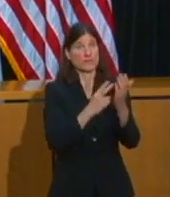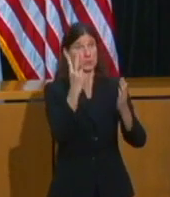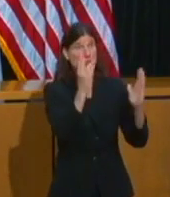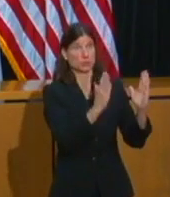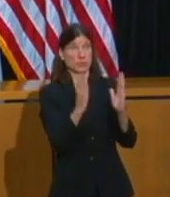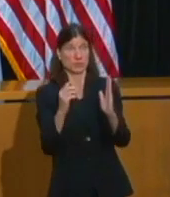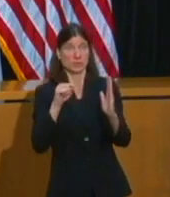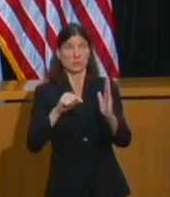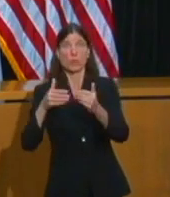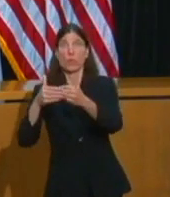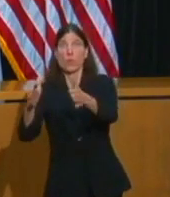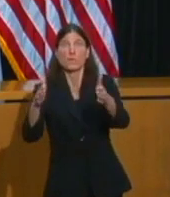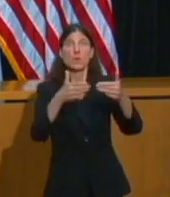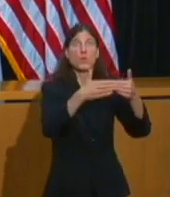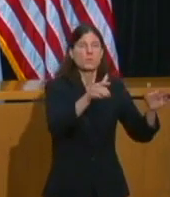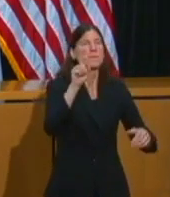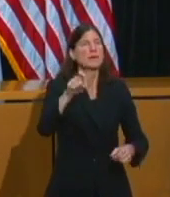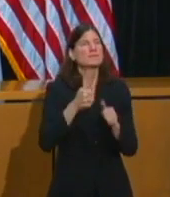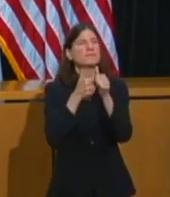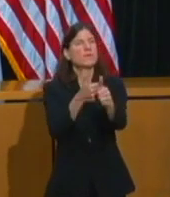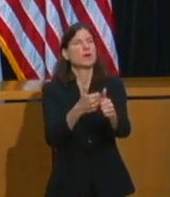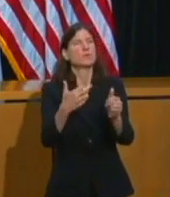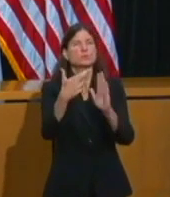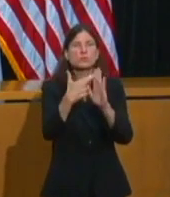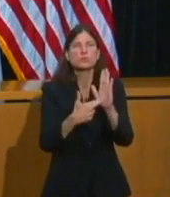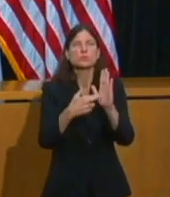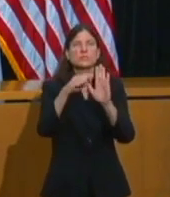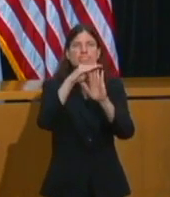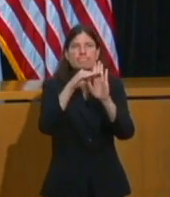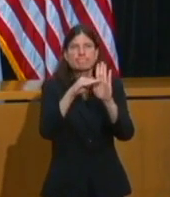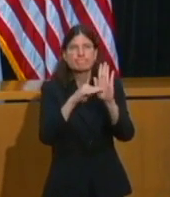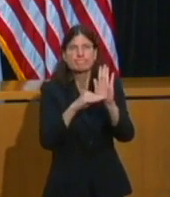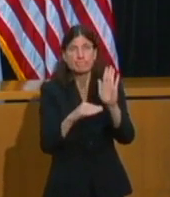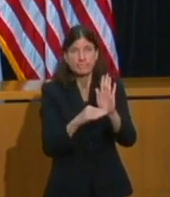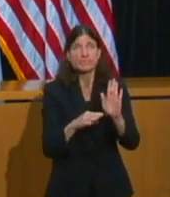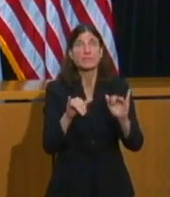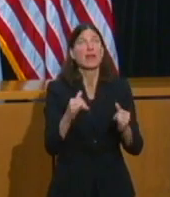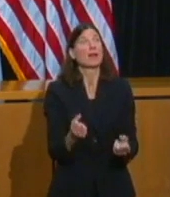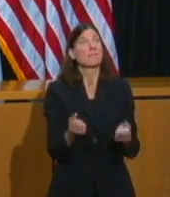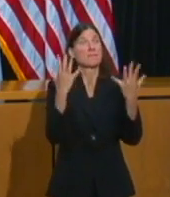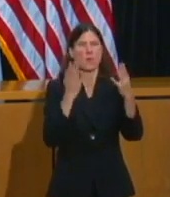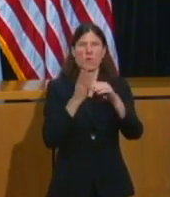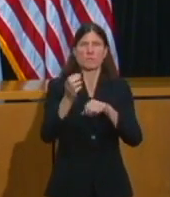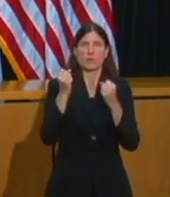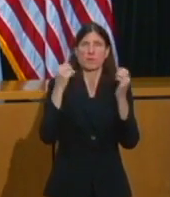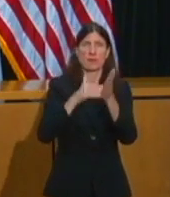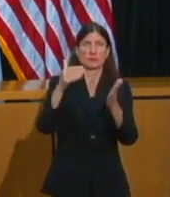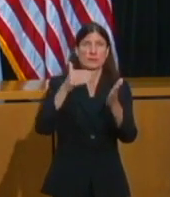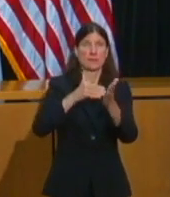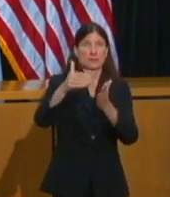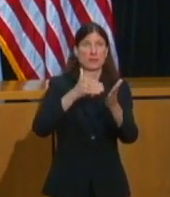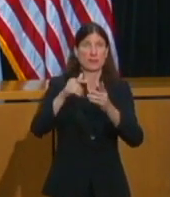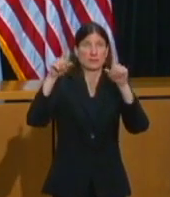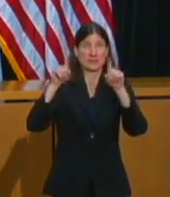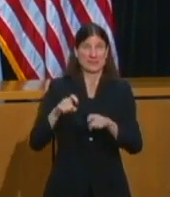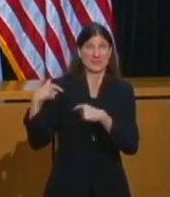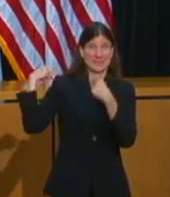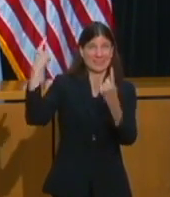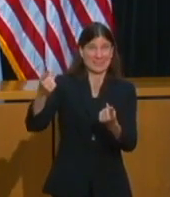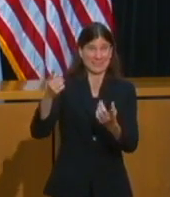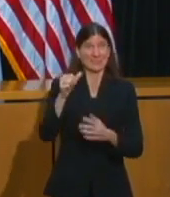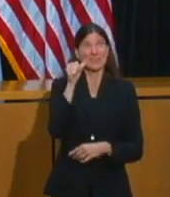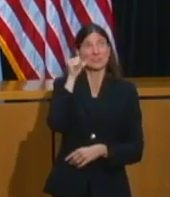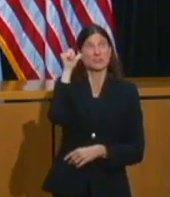Massachusetts has now conducted over 600,000 COVID-19 tests. Around 5% of the tests reported yesterday came back